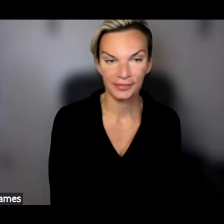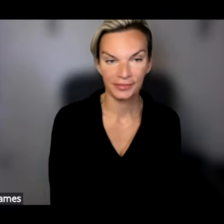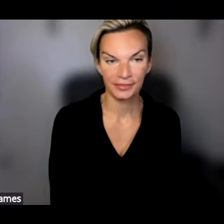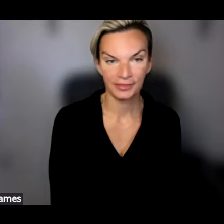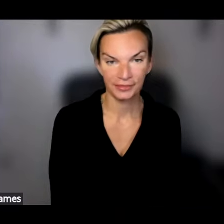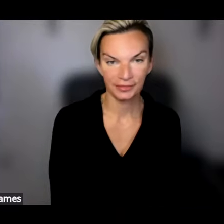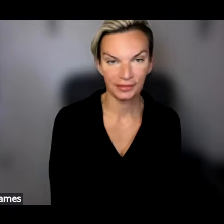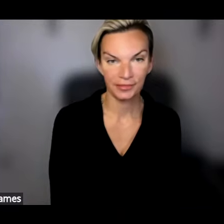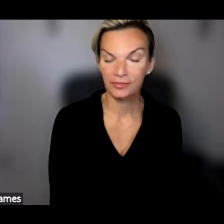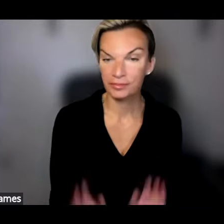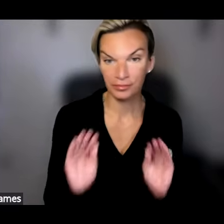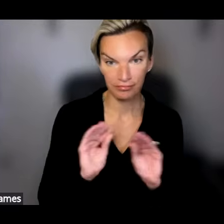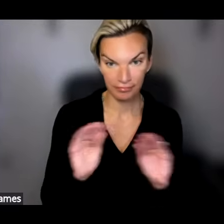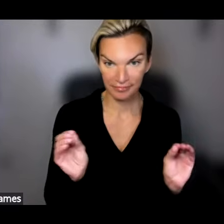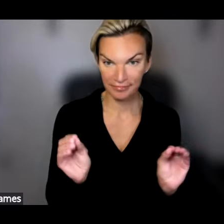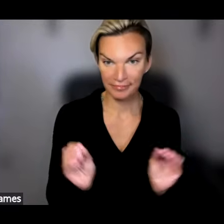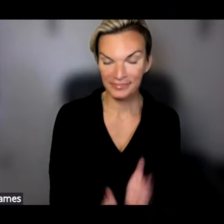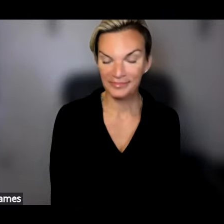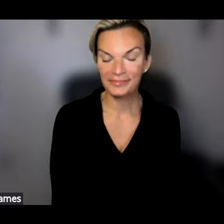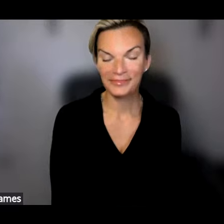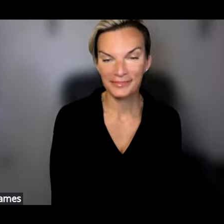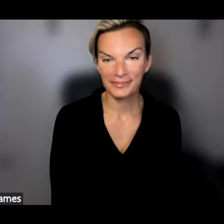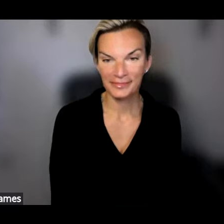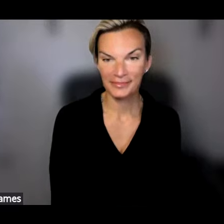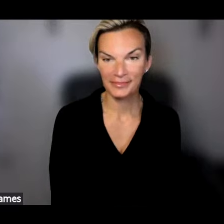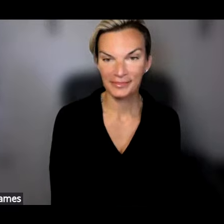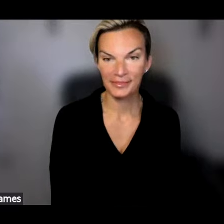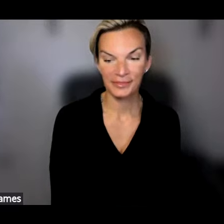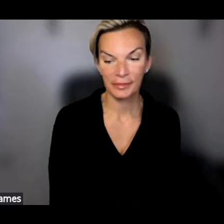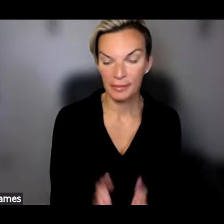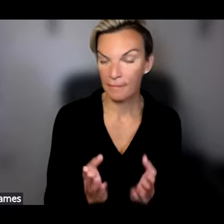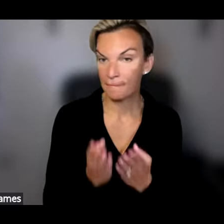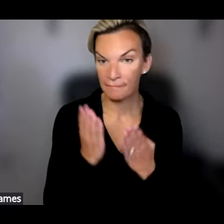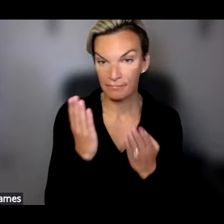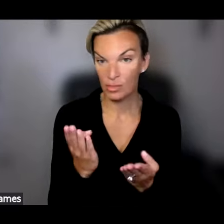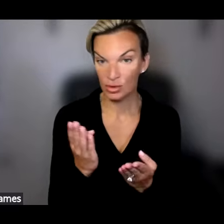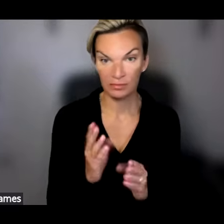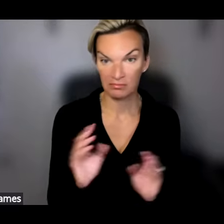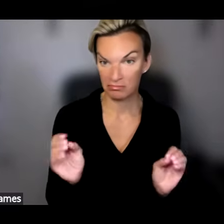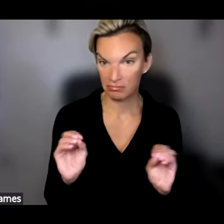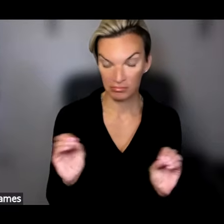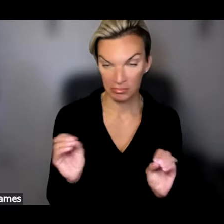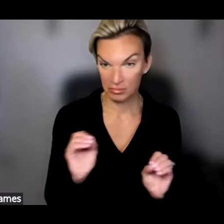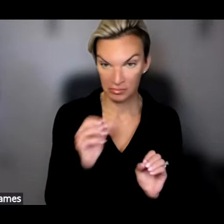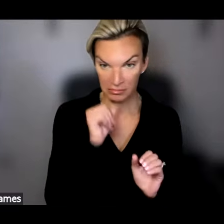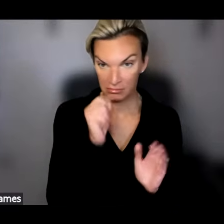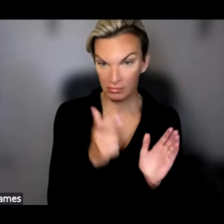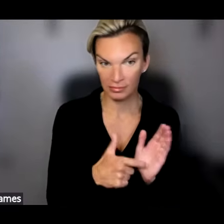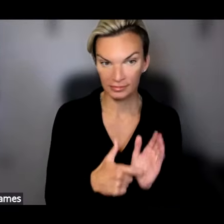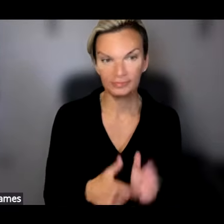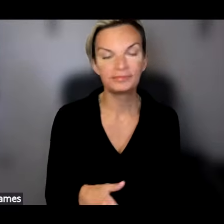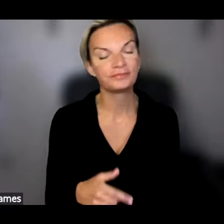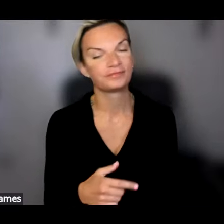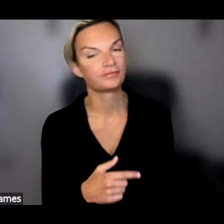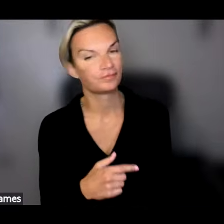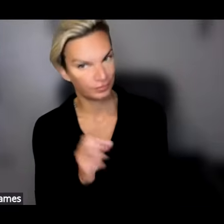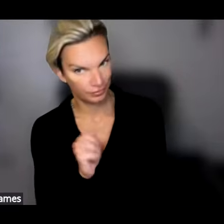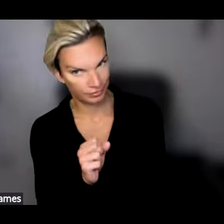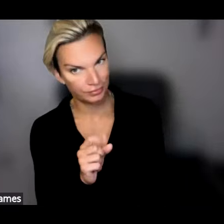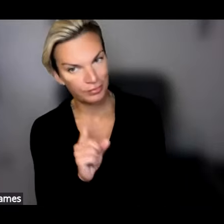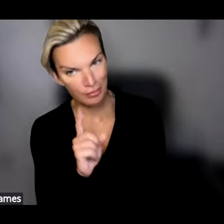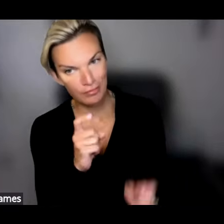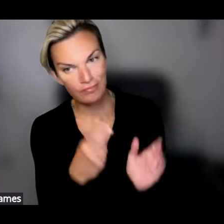I do not. And we need no motion or action on this, is that correct? We do need a motion to, Do need a motion.